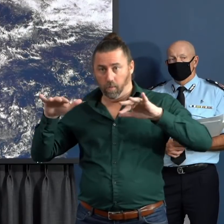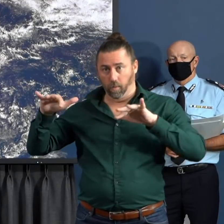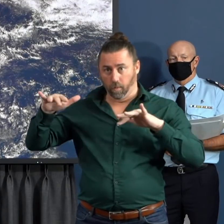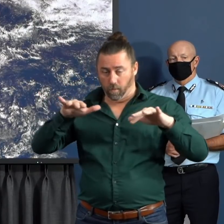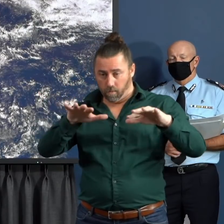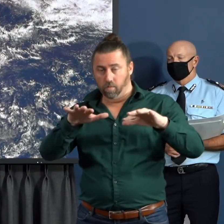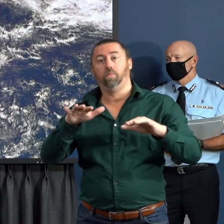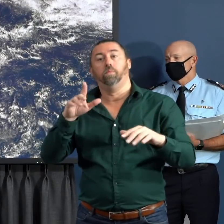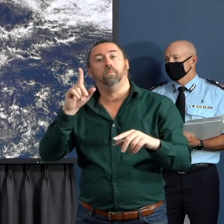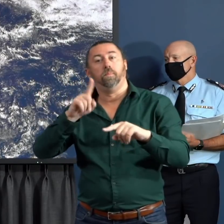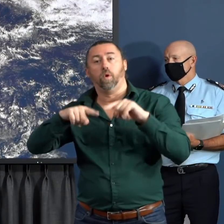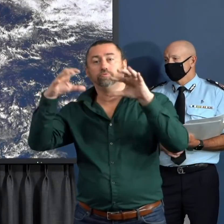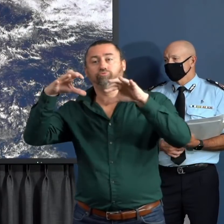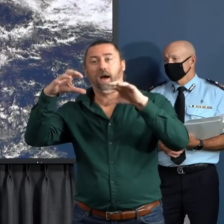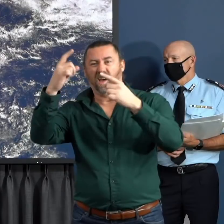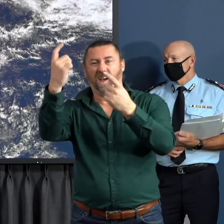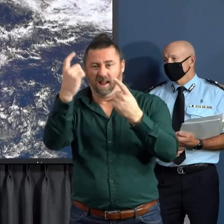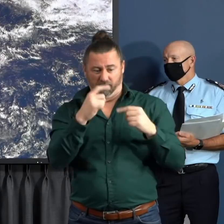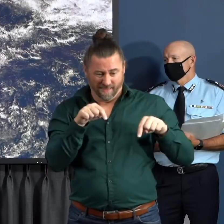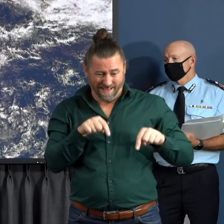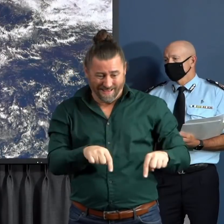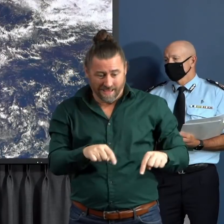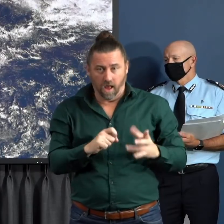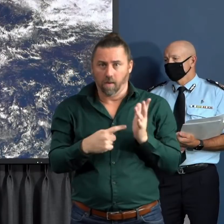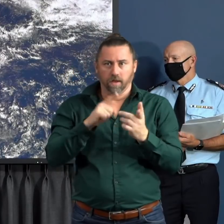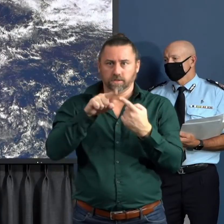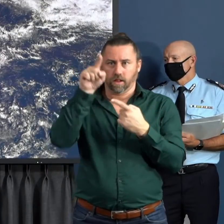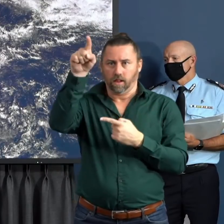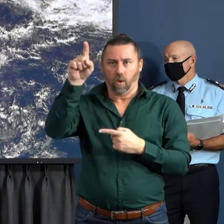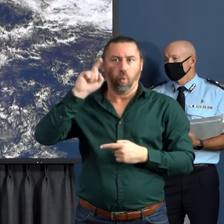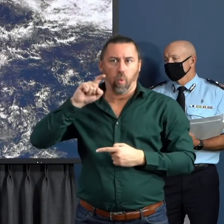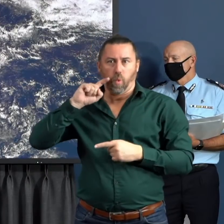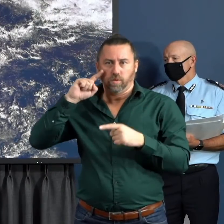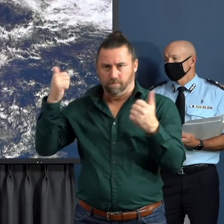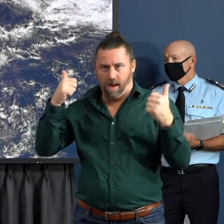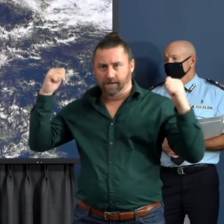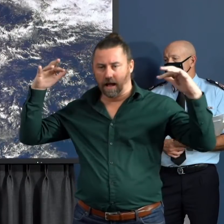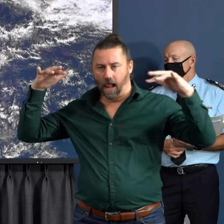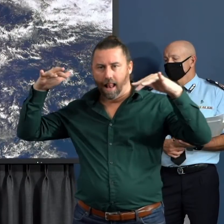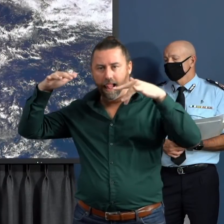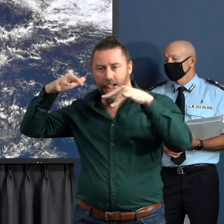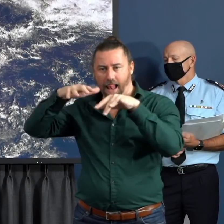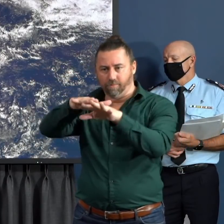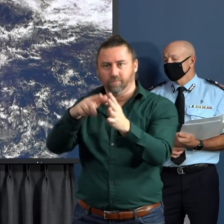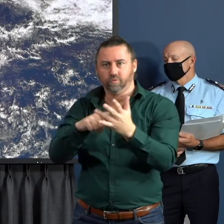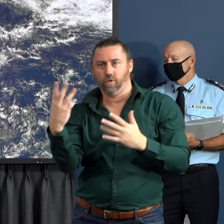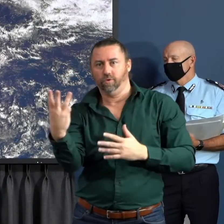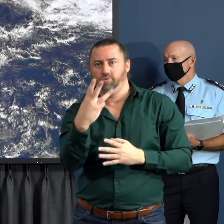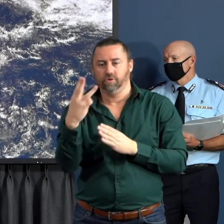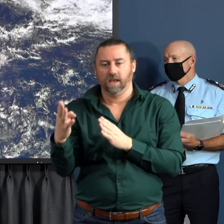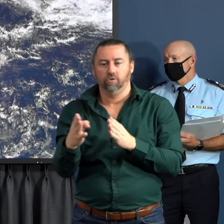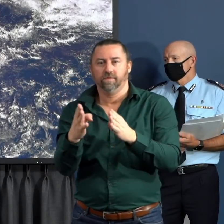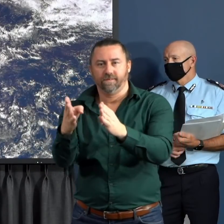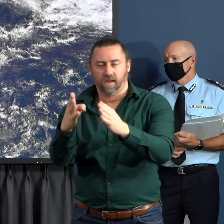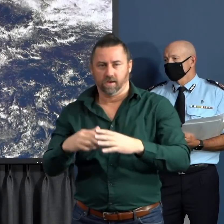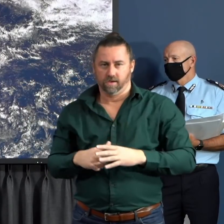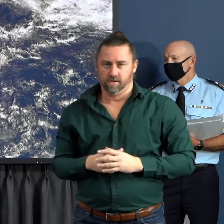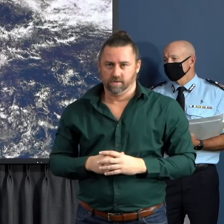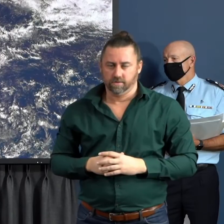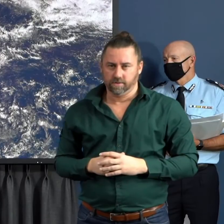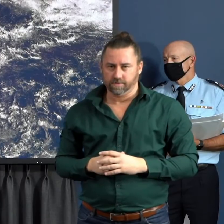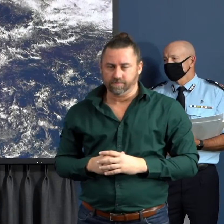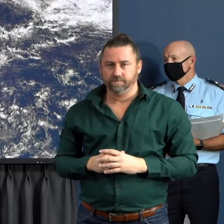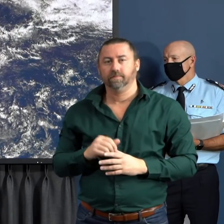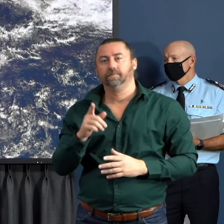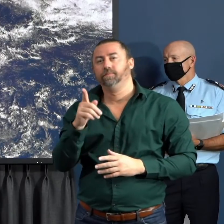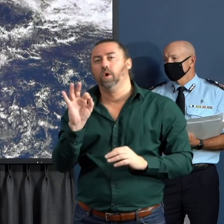south, we are still seeing rivers peak in that area. So we're not seeing rivers in that area similar to the